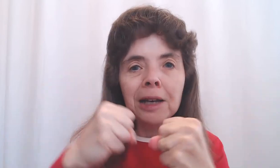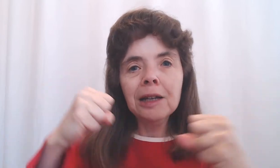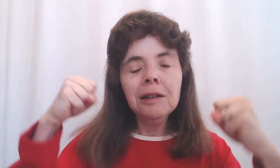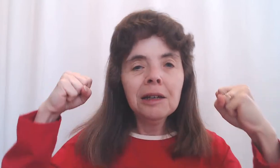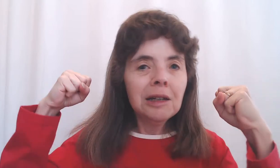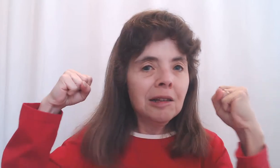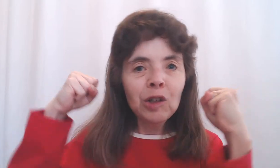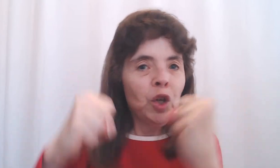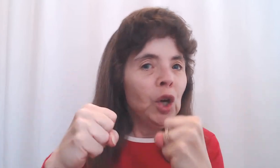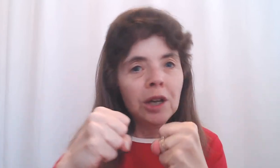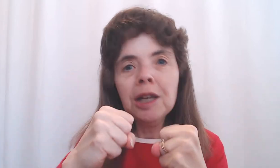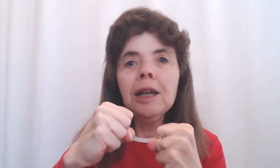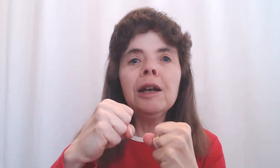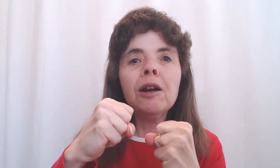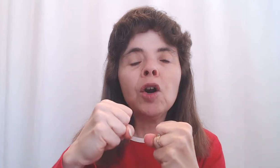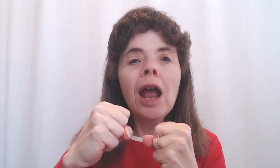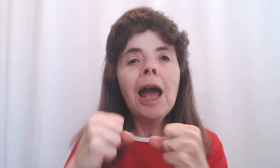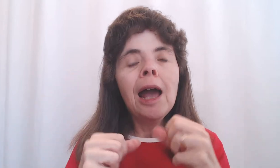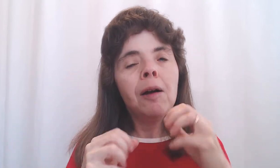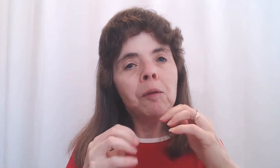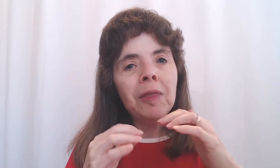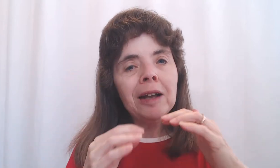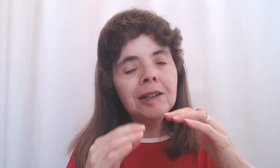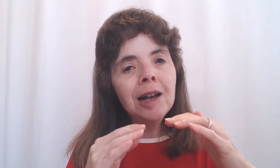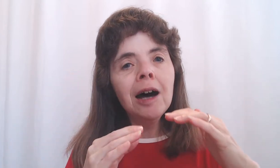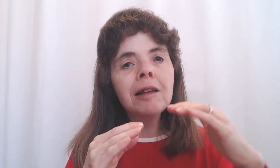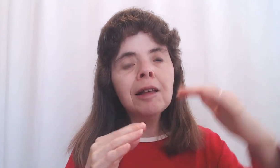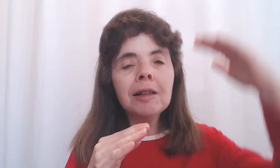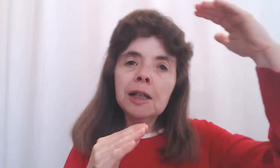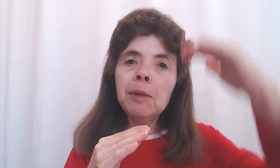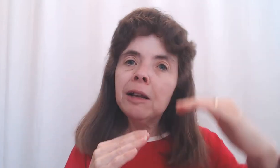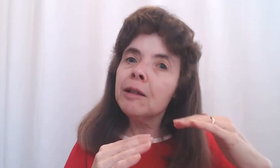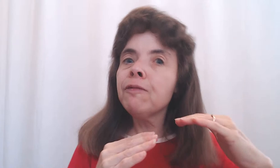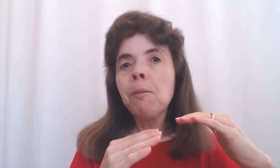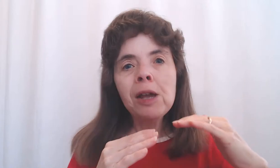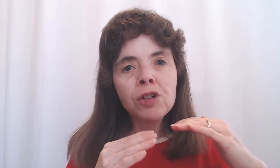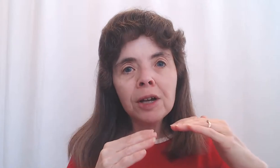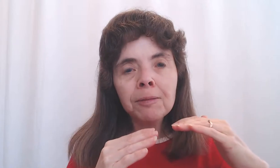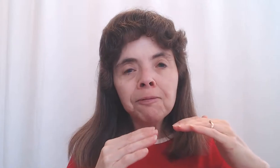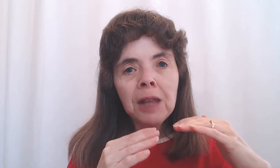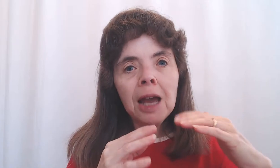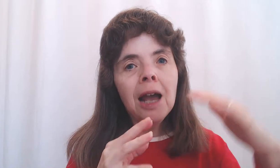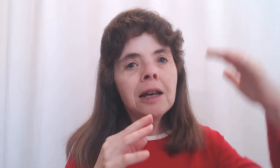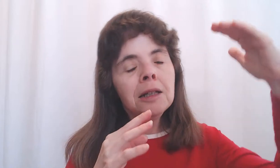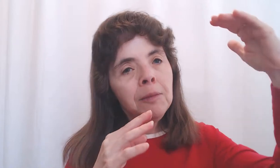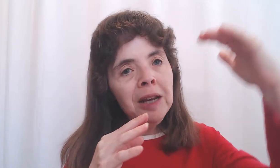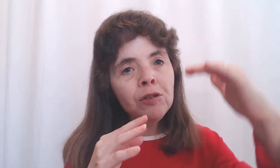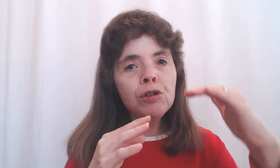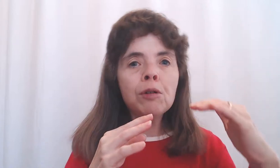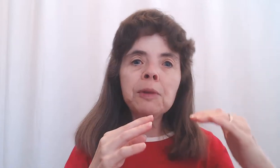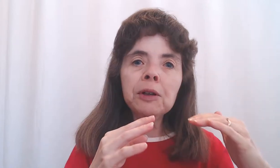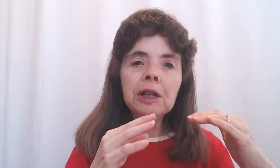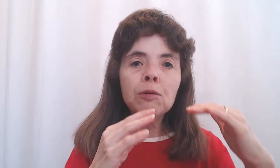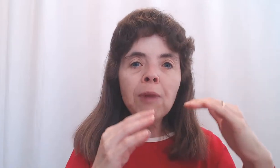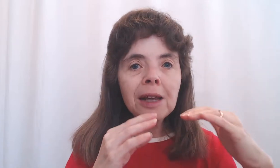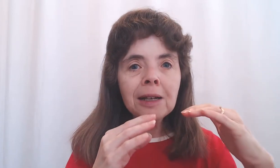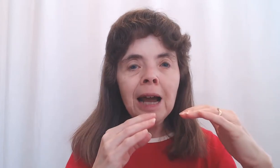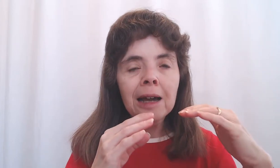is good here. And what that does is it eliminates information. And it eliminates your ability to recognize